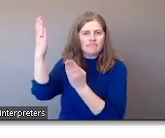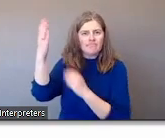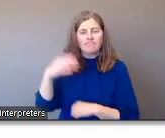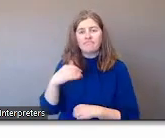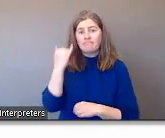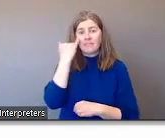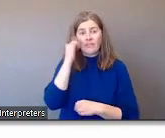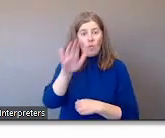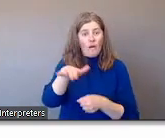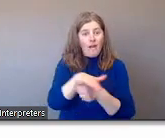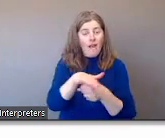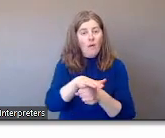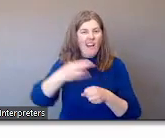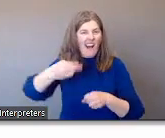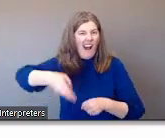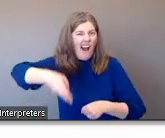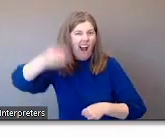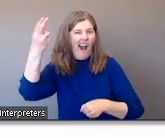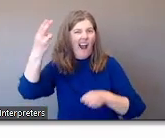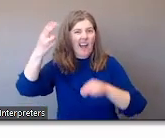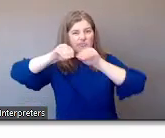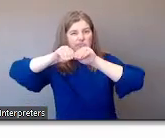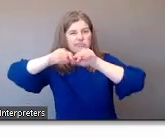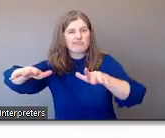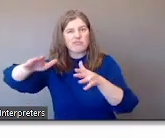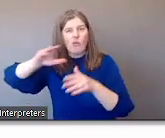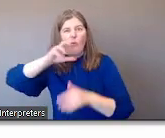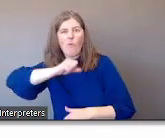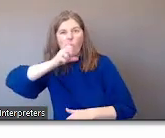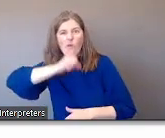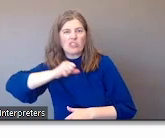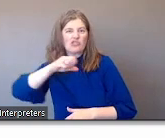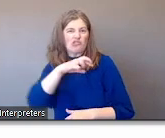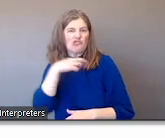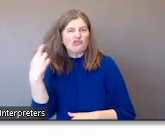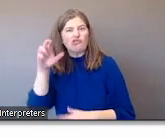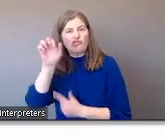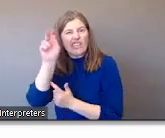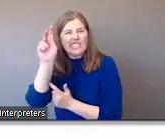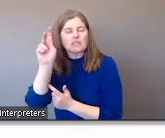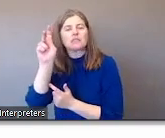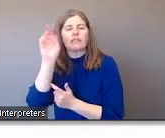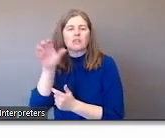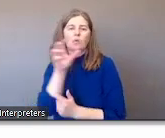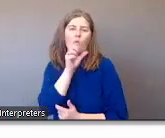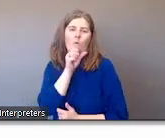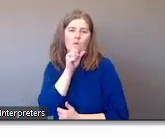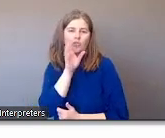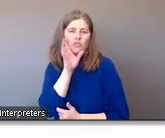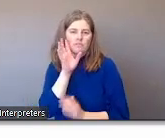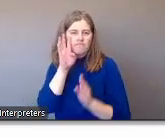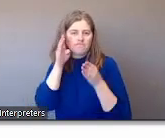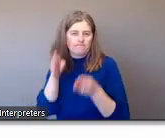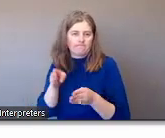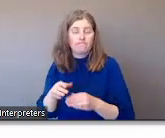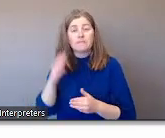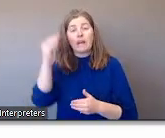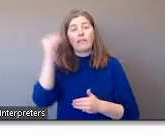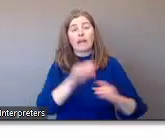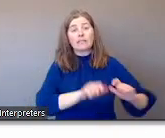of high community level of risk, the orange counties. Okay, next